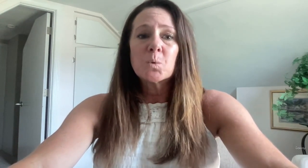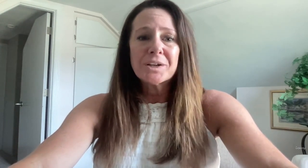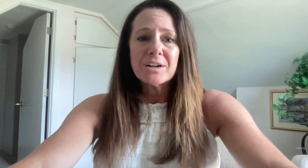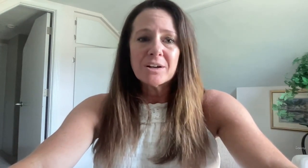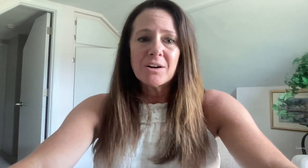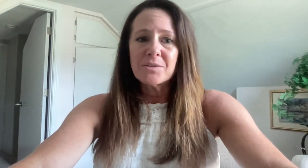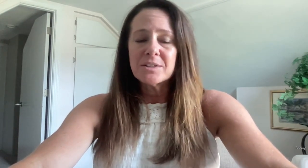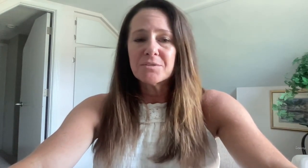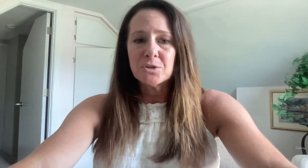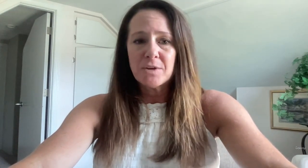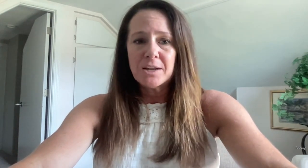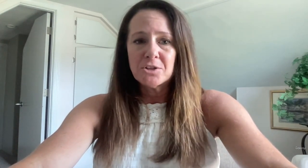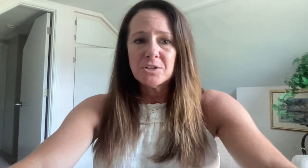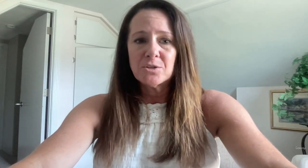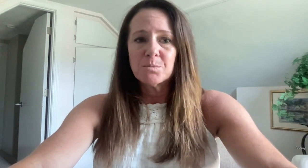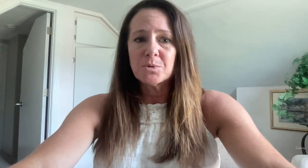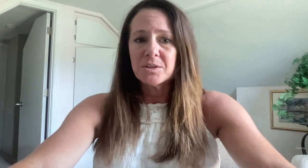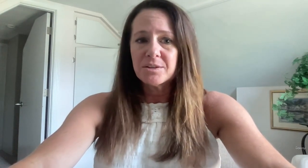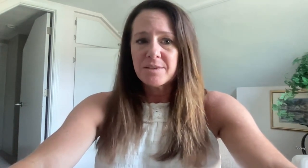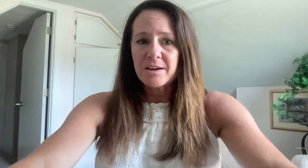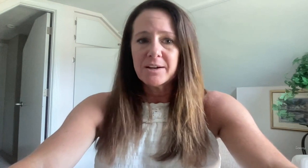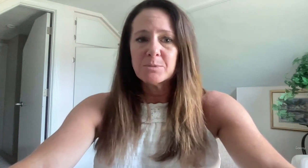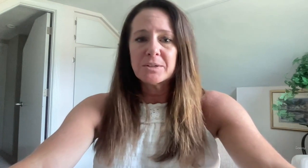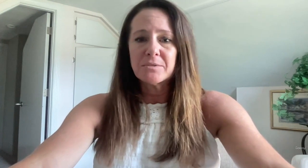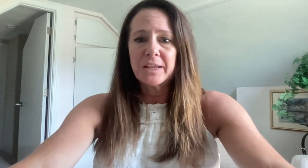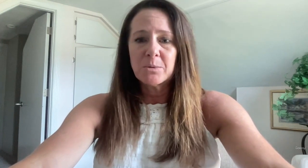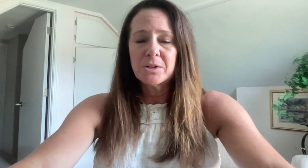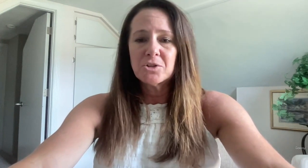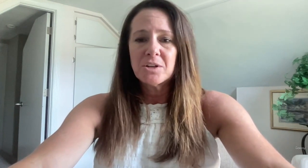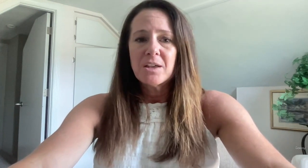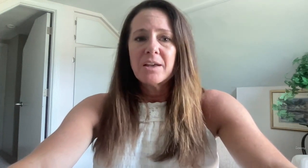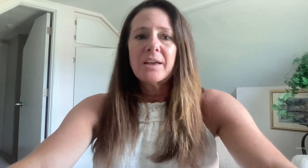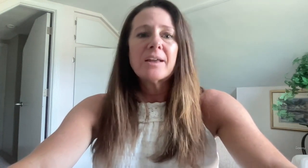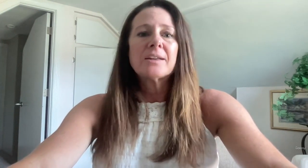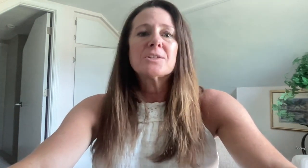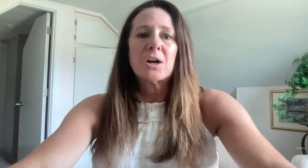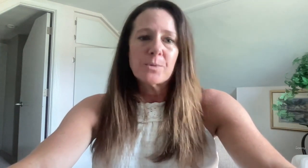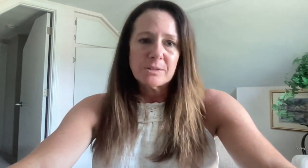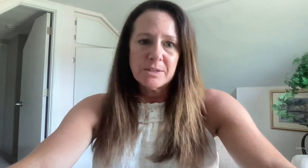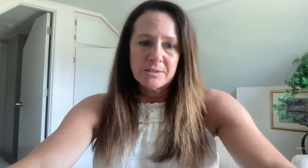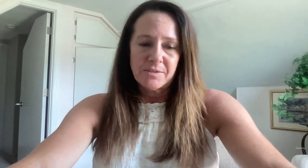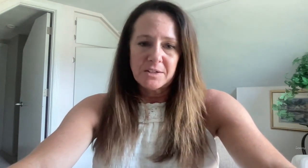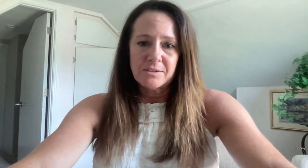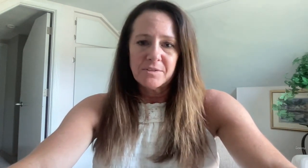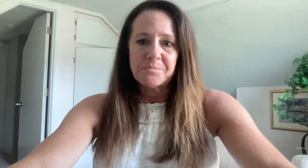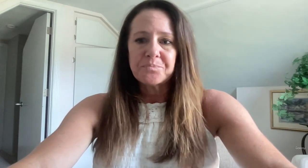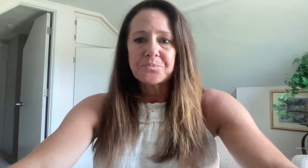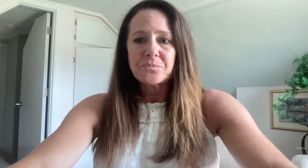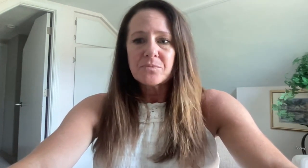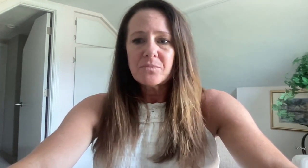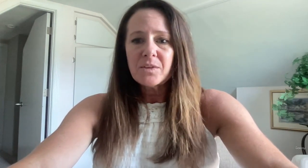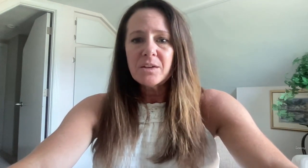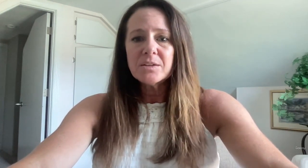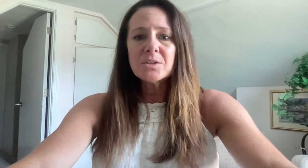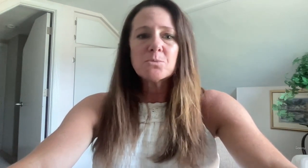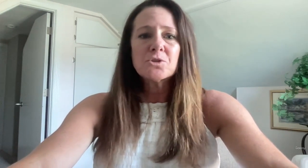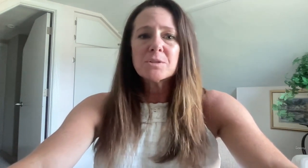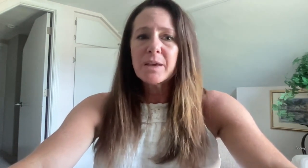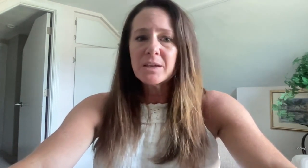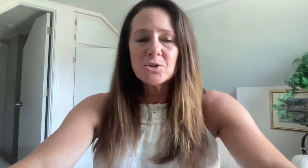working on all these different strategies to boost their expressive language, it's not going to be as effective. So just making